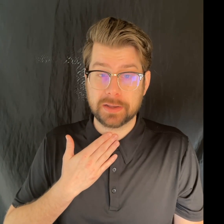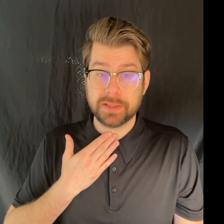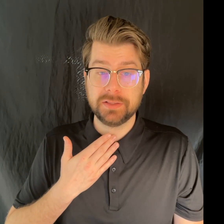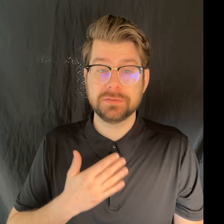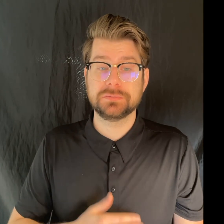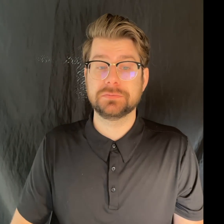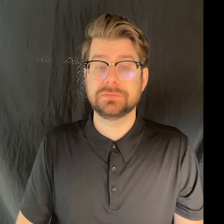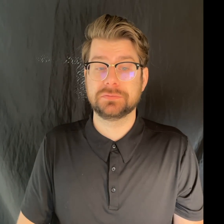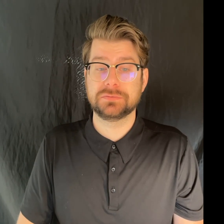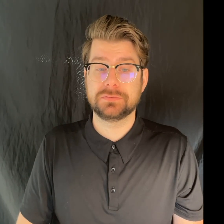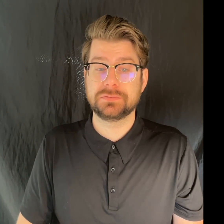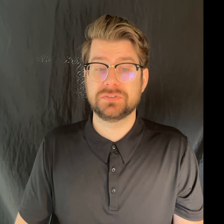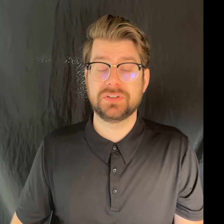eye,